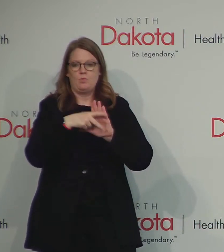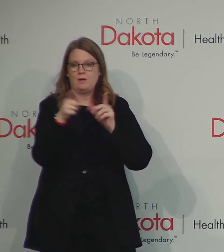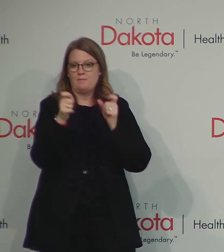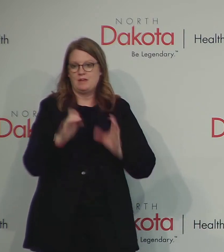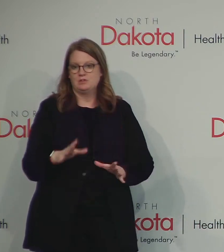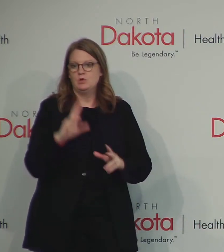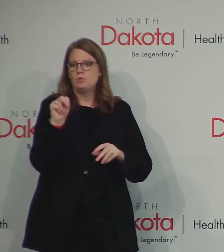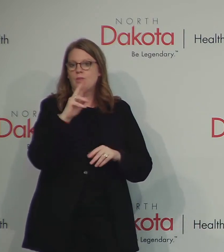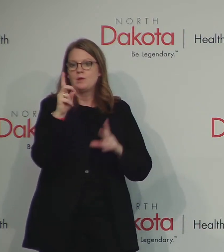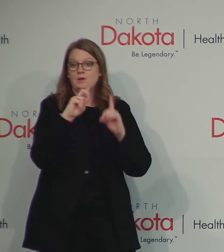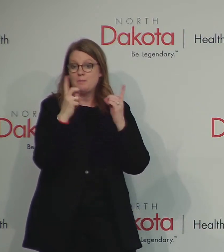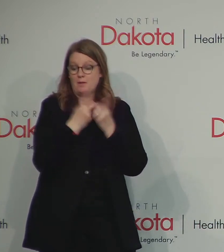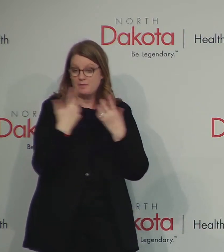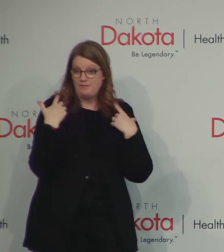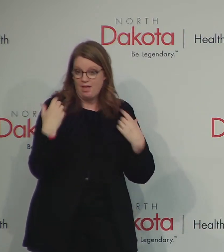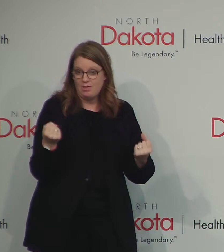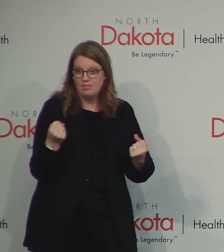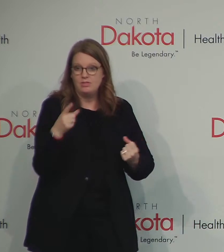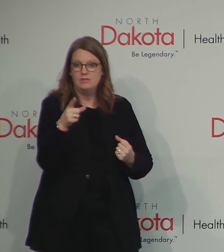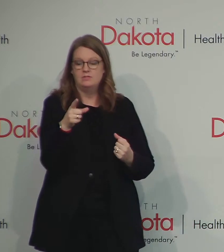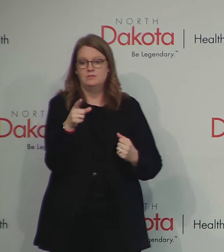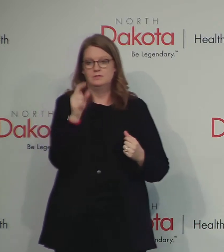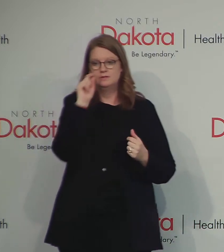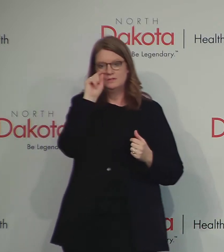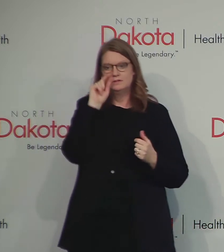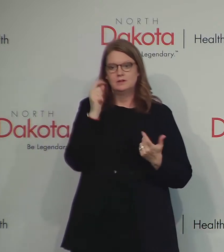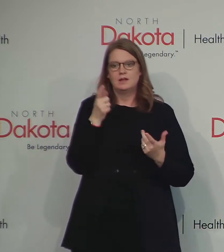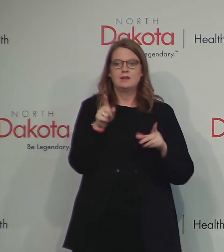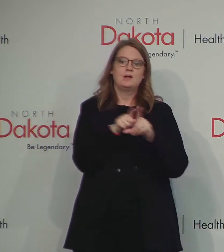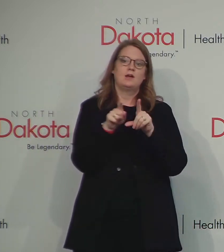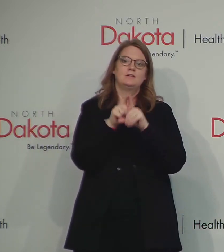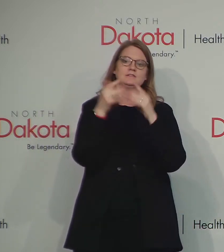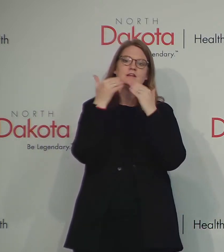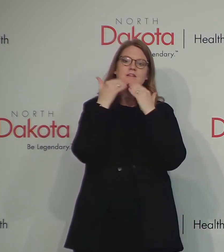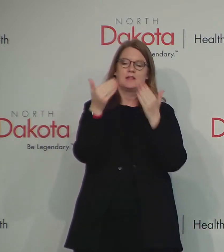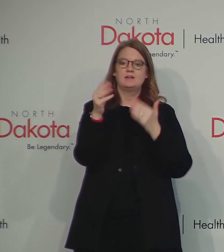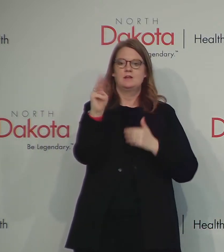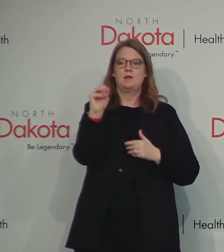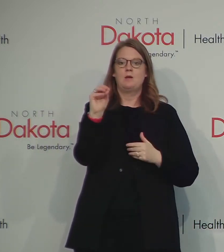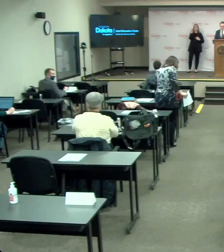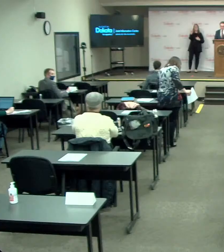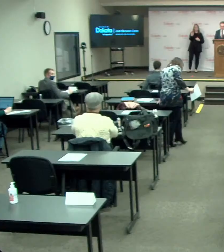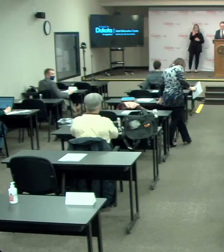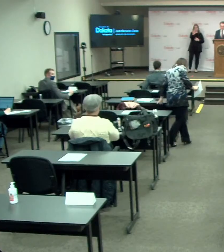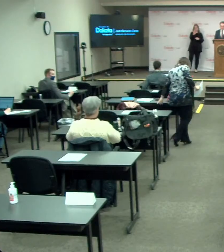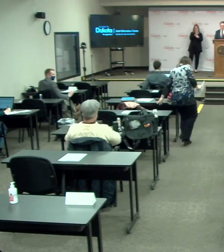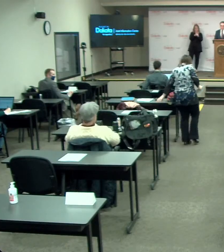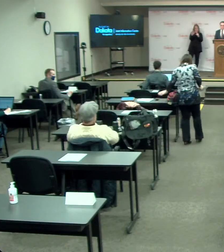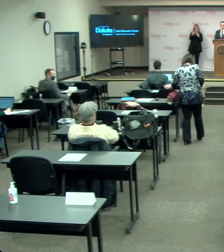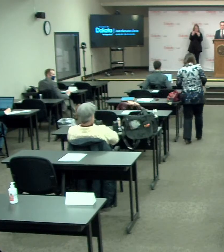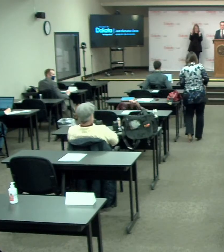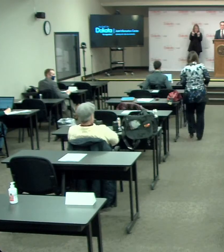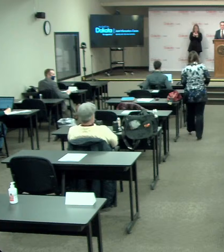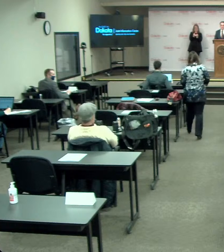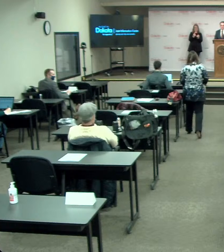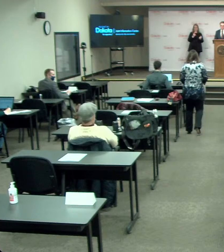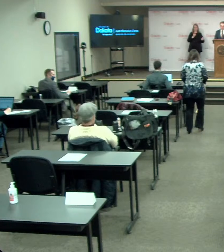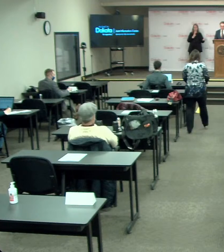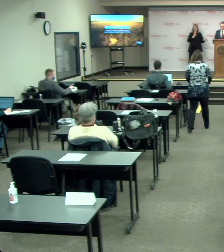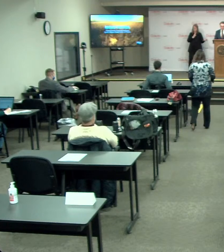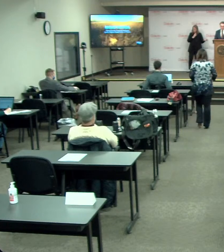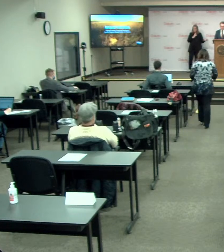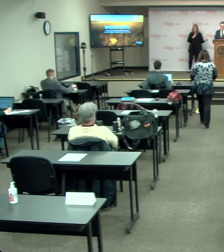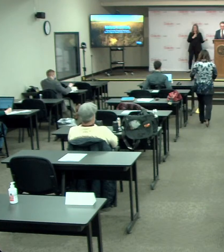Department of Health. And of course, I want to share my gratitude to Molly and her entire team